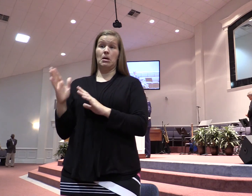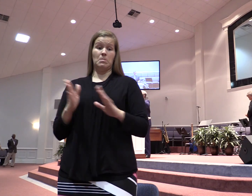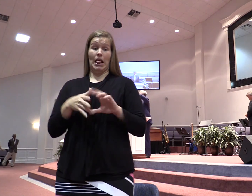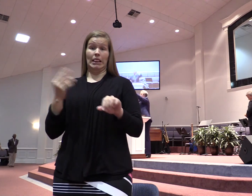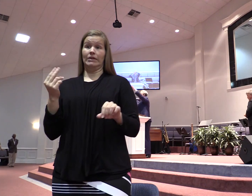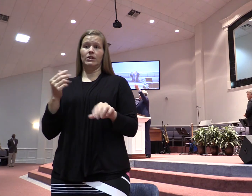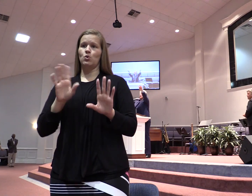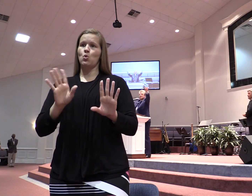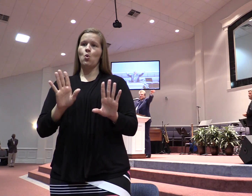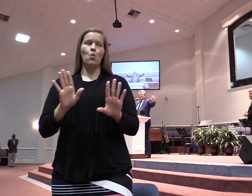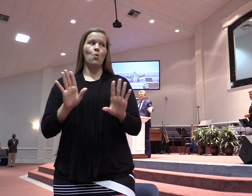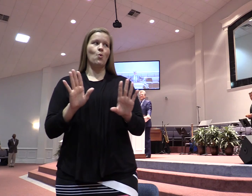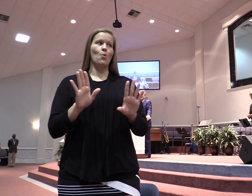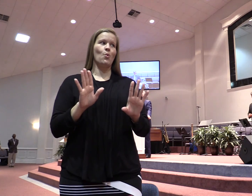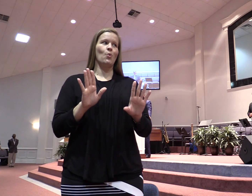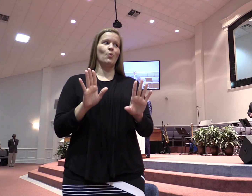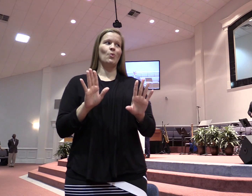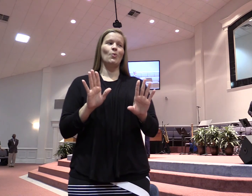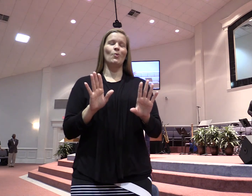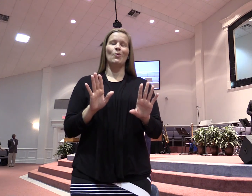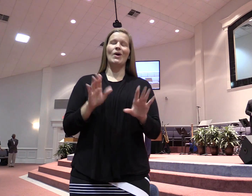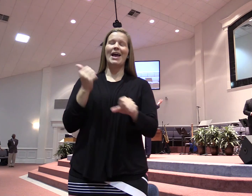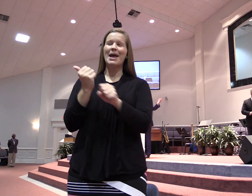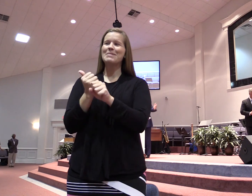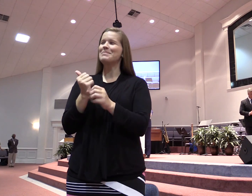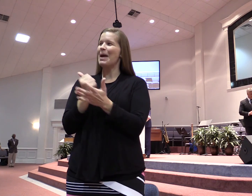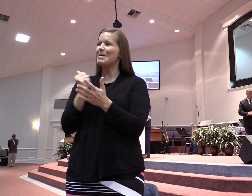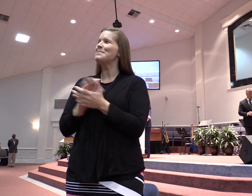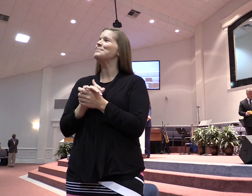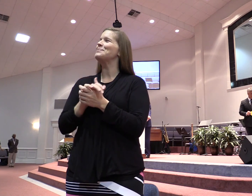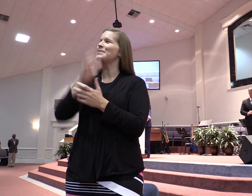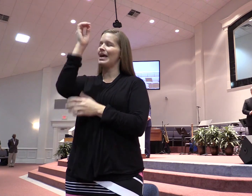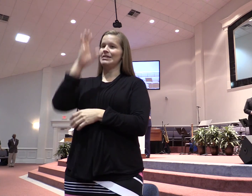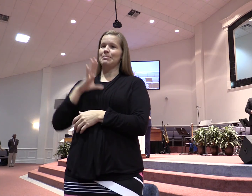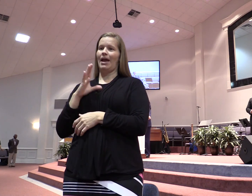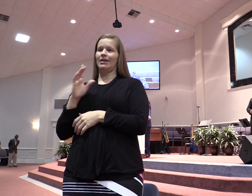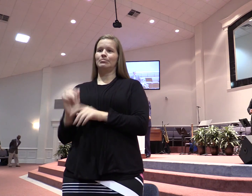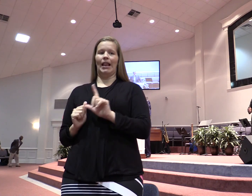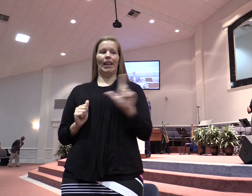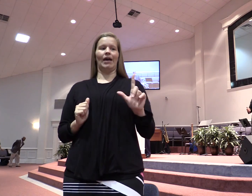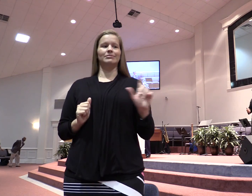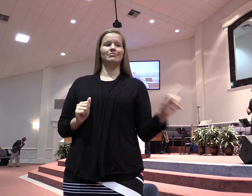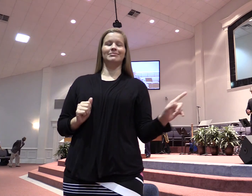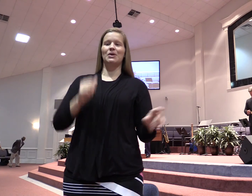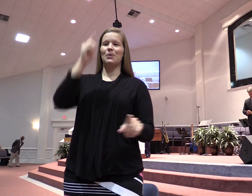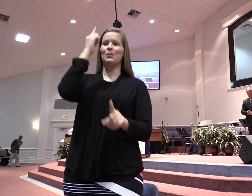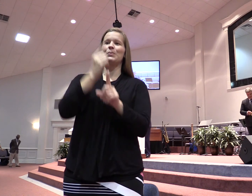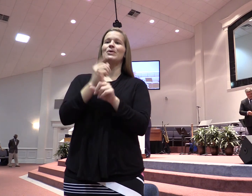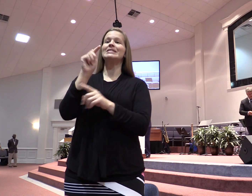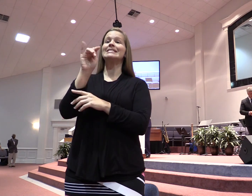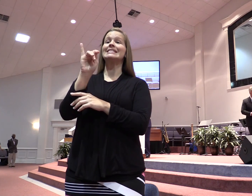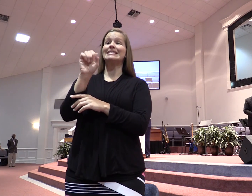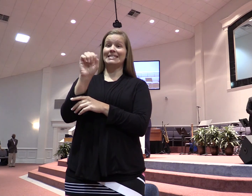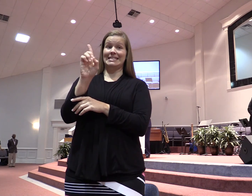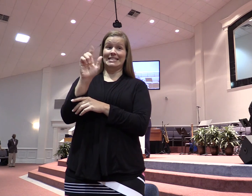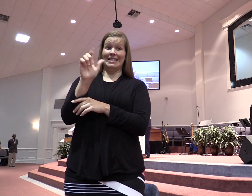do plan on leaving it. Amen. Amen. The gentleman that's standing to my left, Brother Tisdale, has been here a